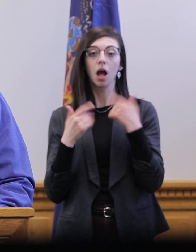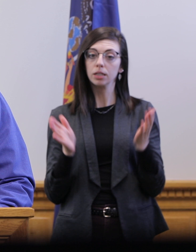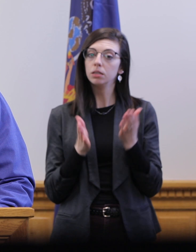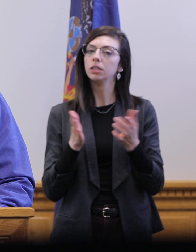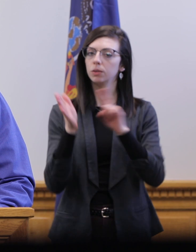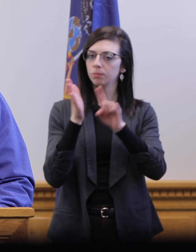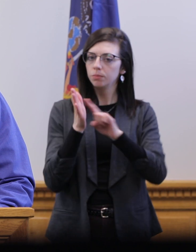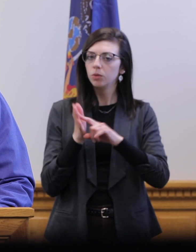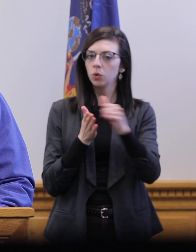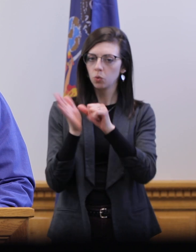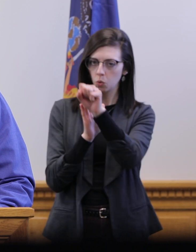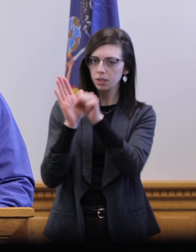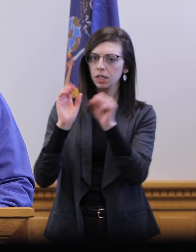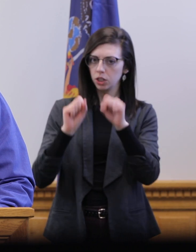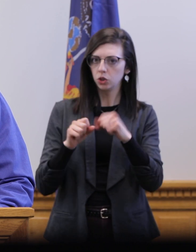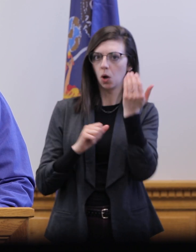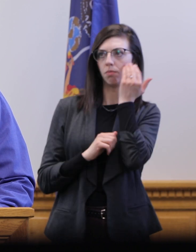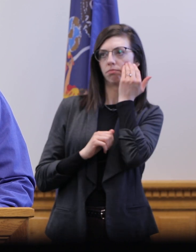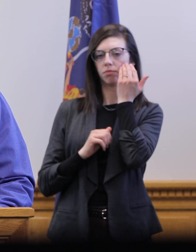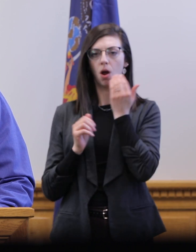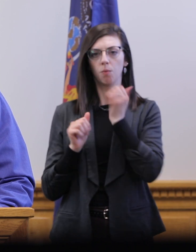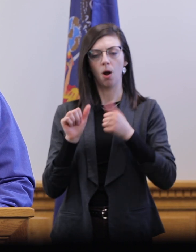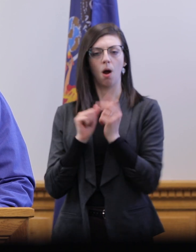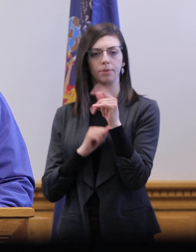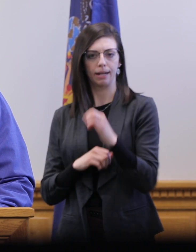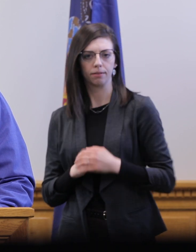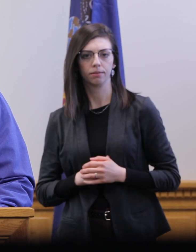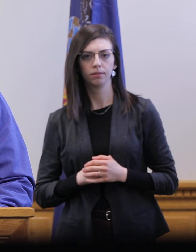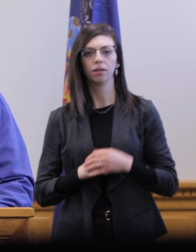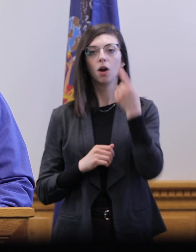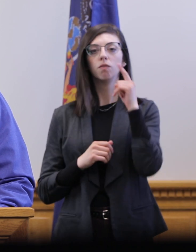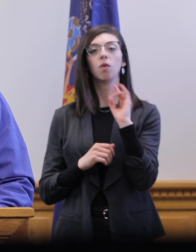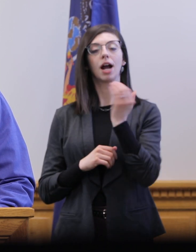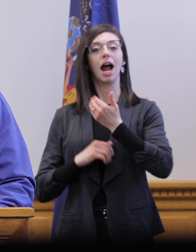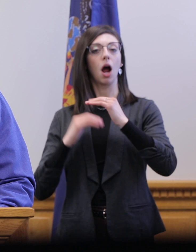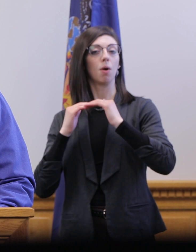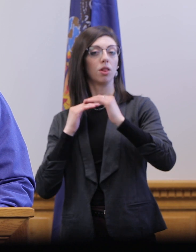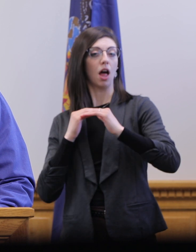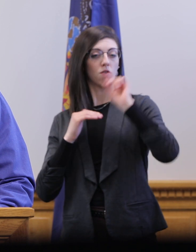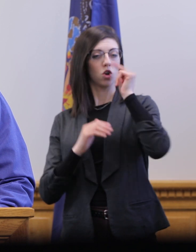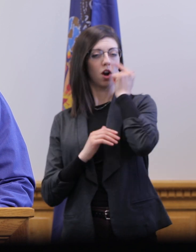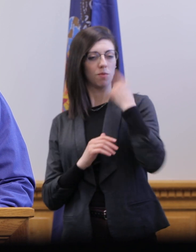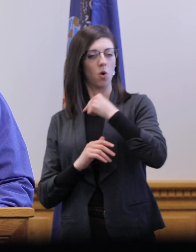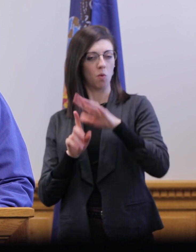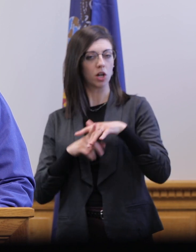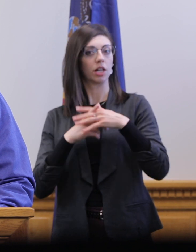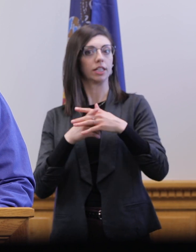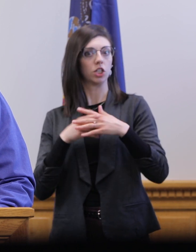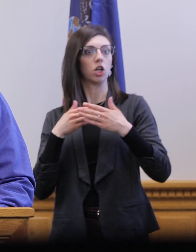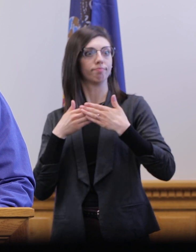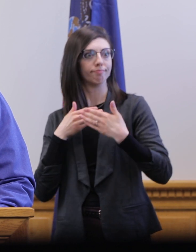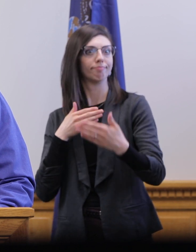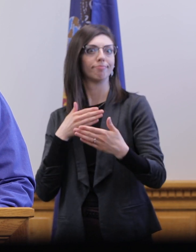State website to keep up with the latest guidance. At the county government level, we're starting to resume some of the services that were paused a year